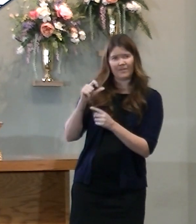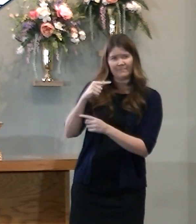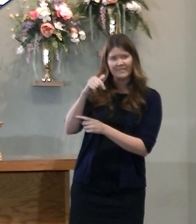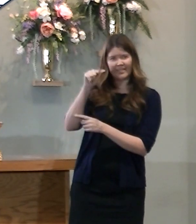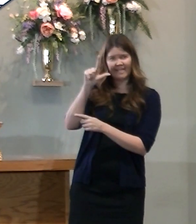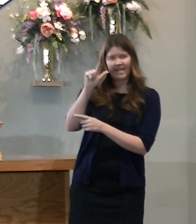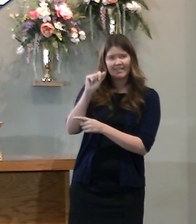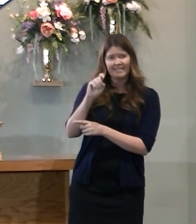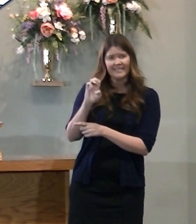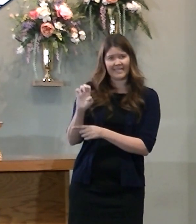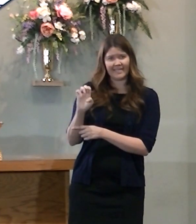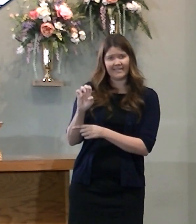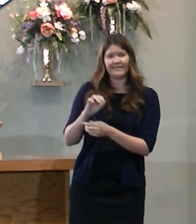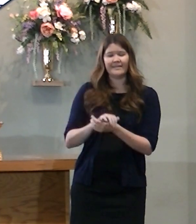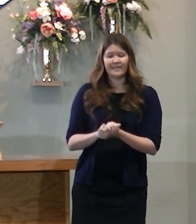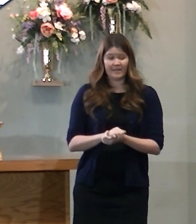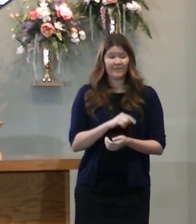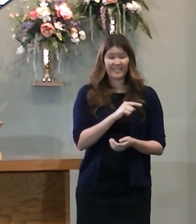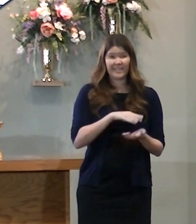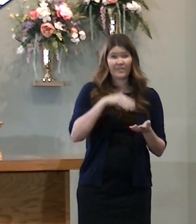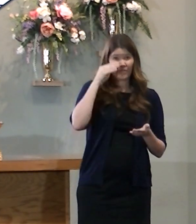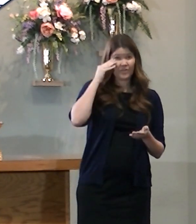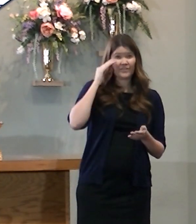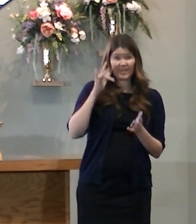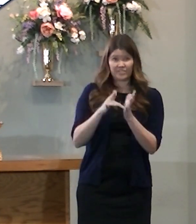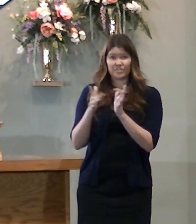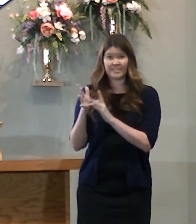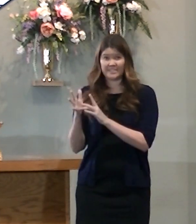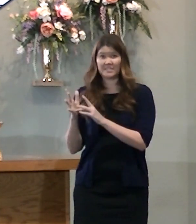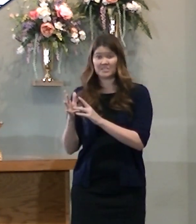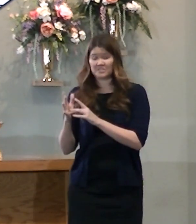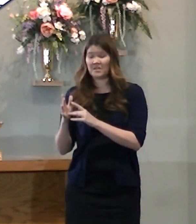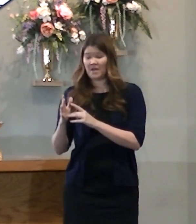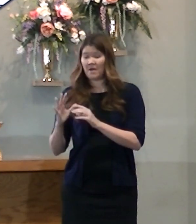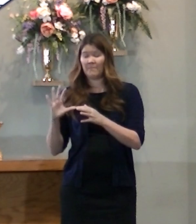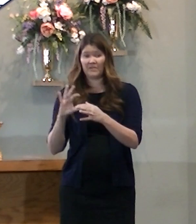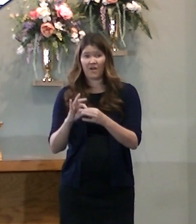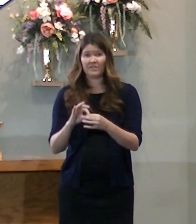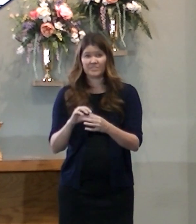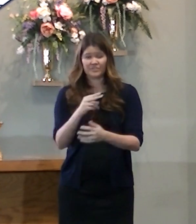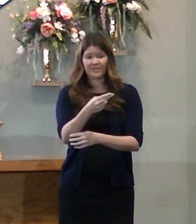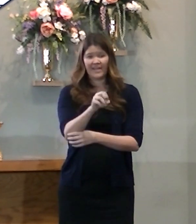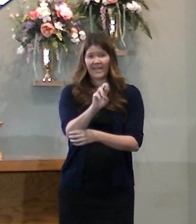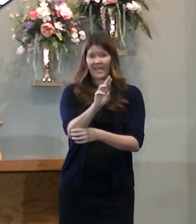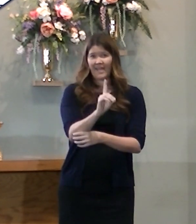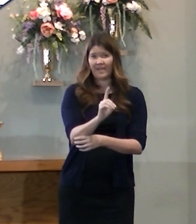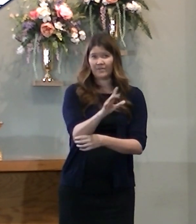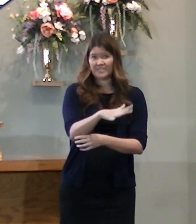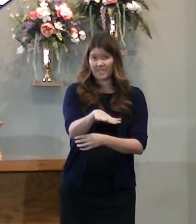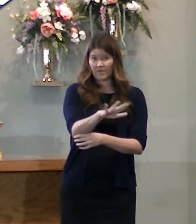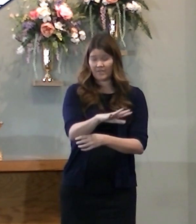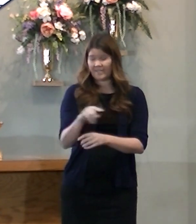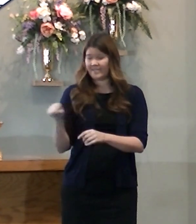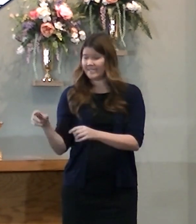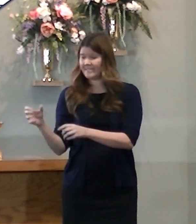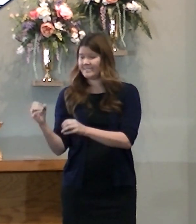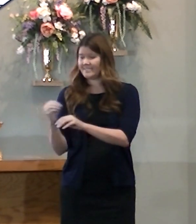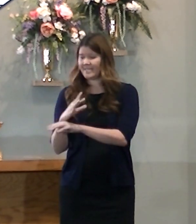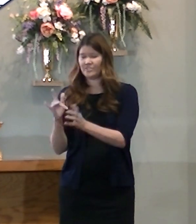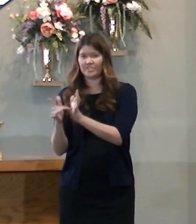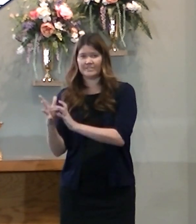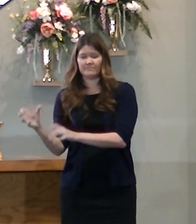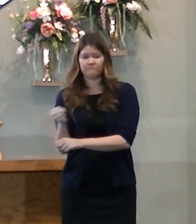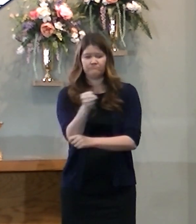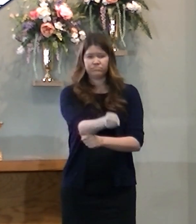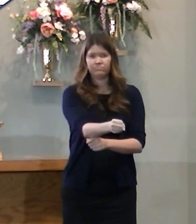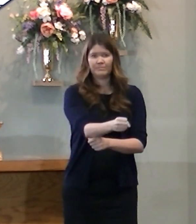Galilean. And when he learned that he belonged to Herod's jurisdiction, he sent him over to Herod, who was